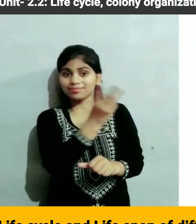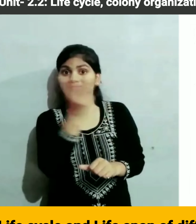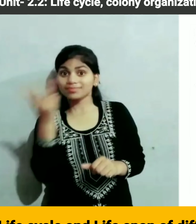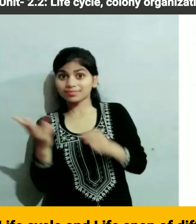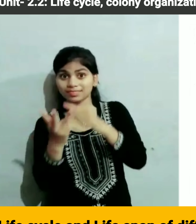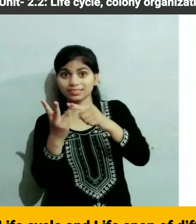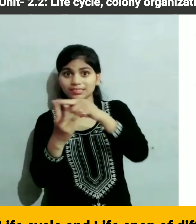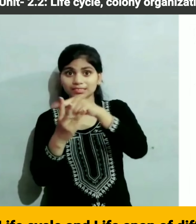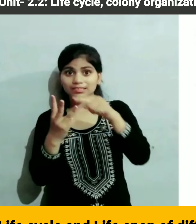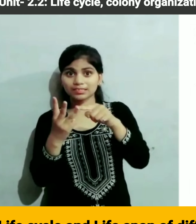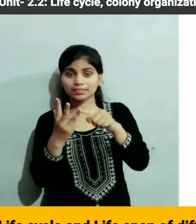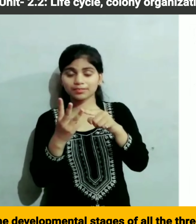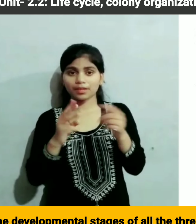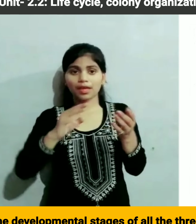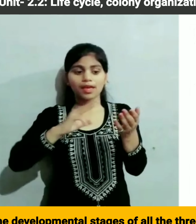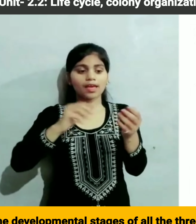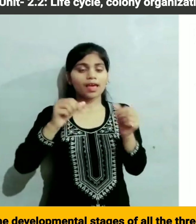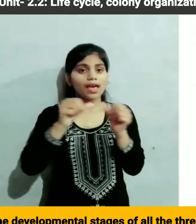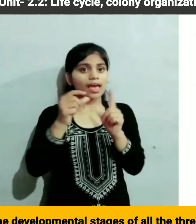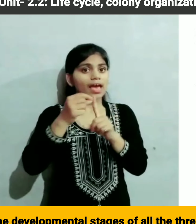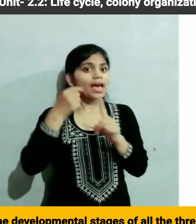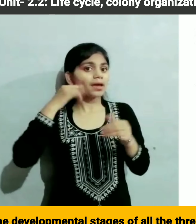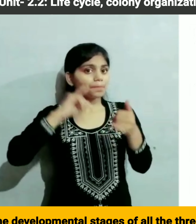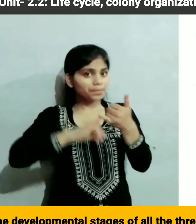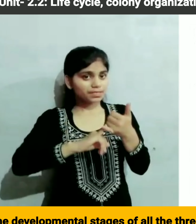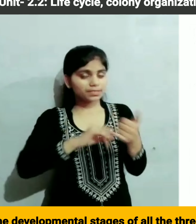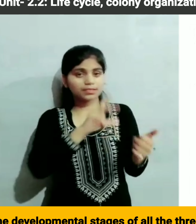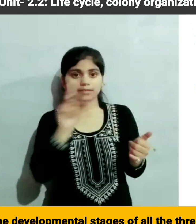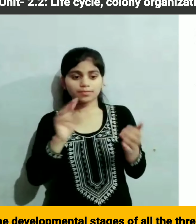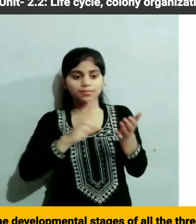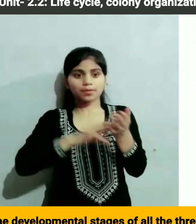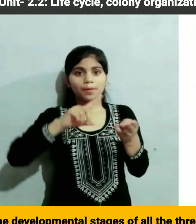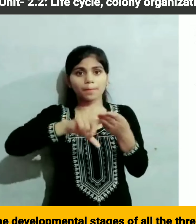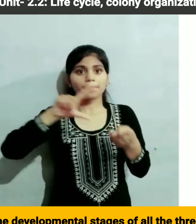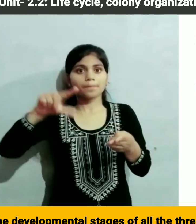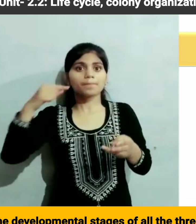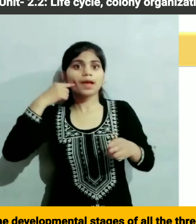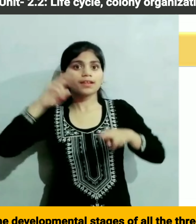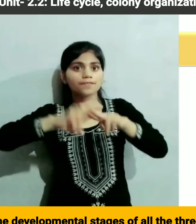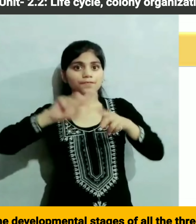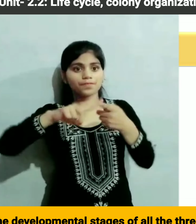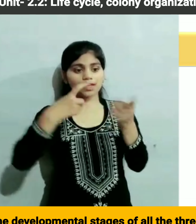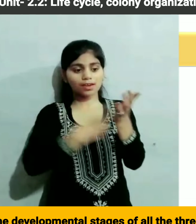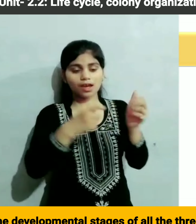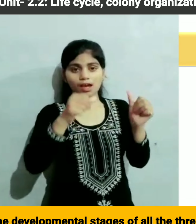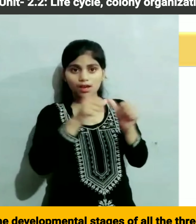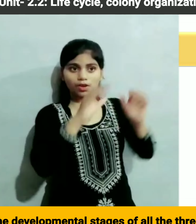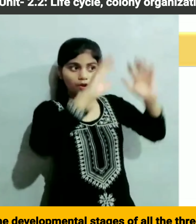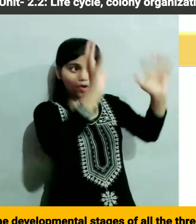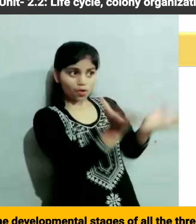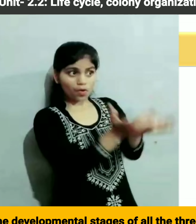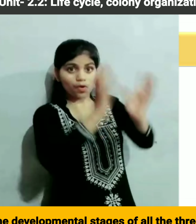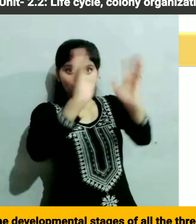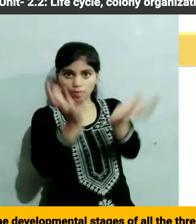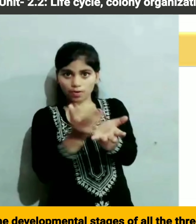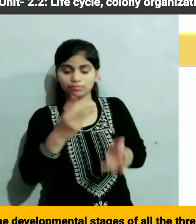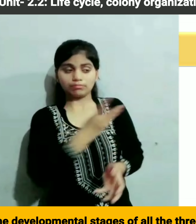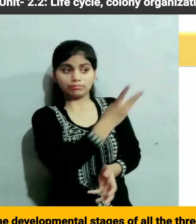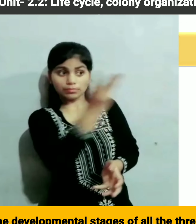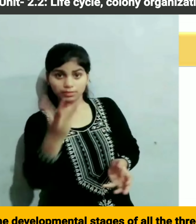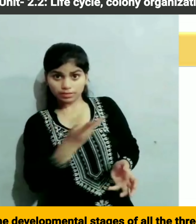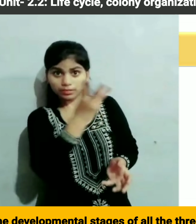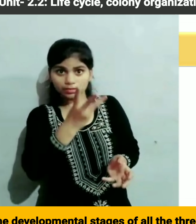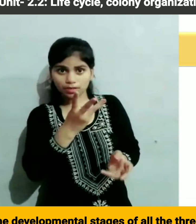colony. The developmental stages of all three castes of